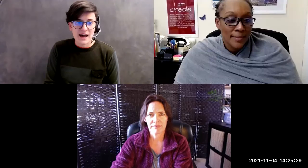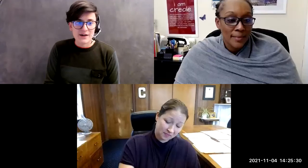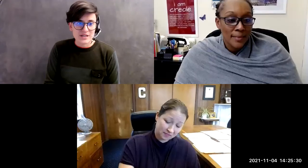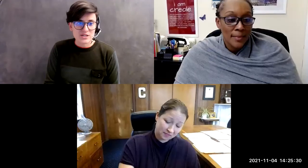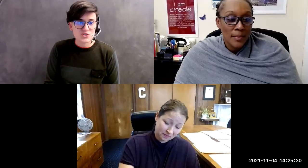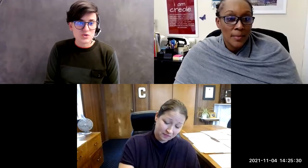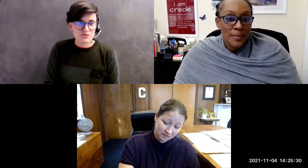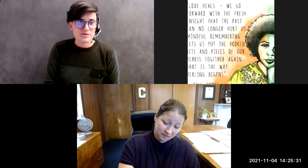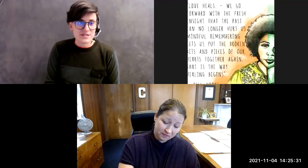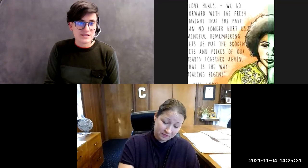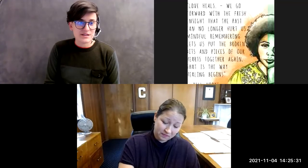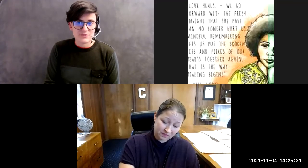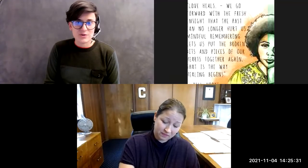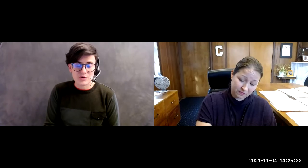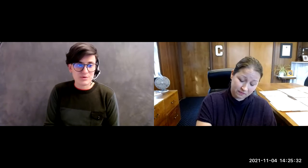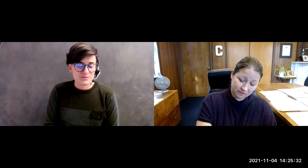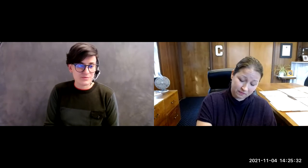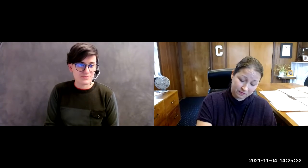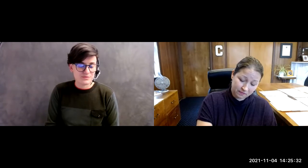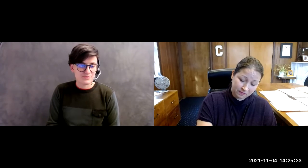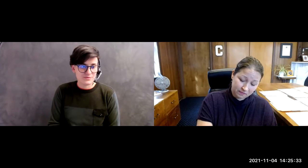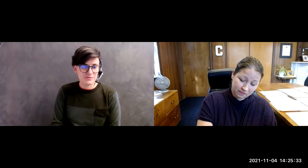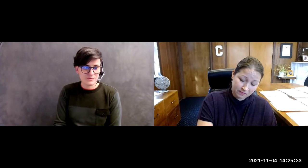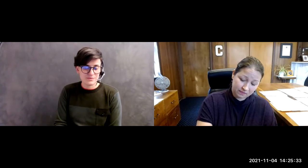having a student representative group.